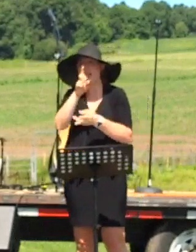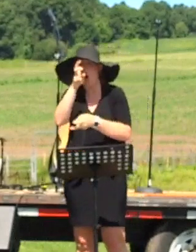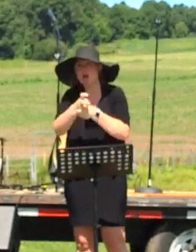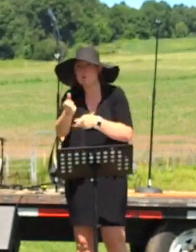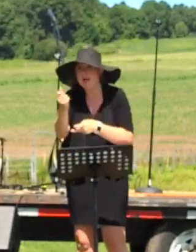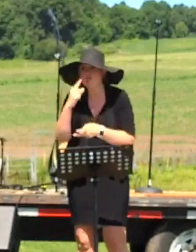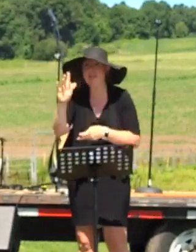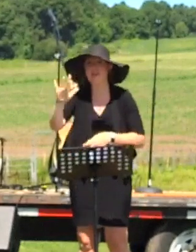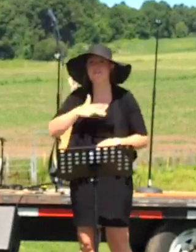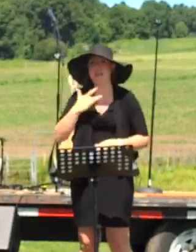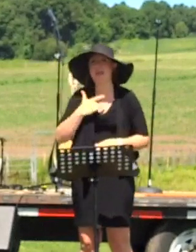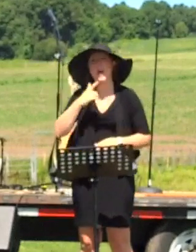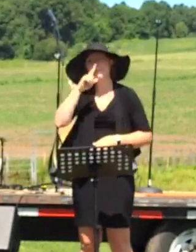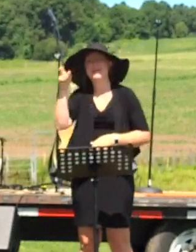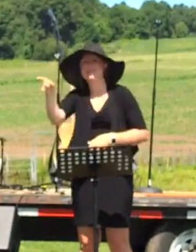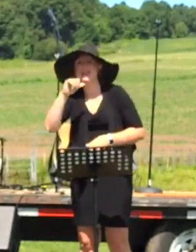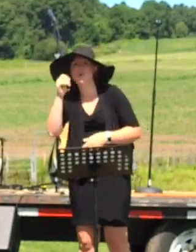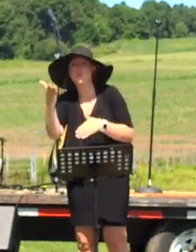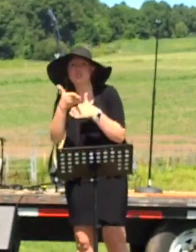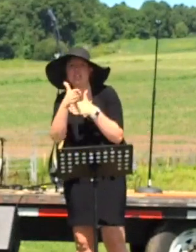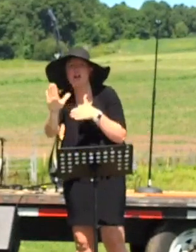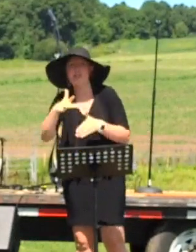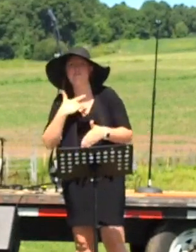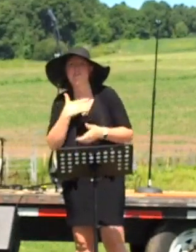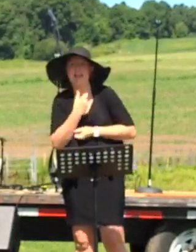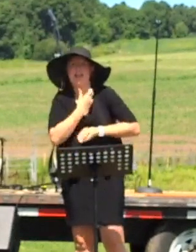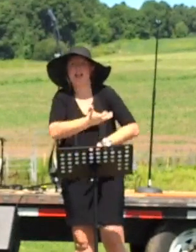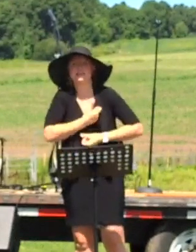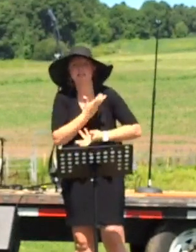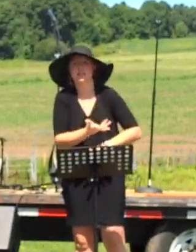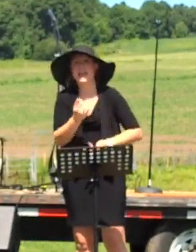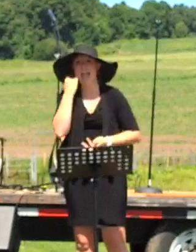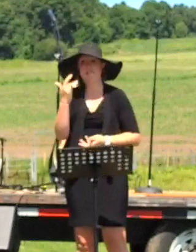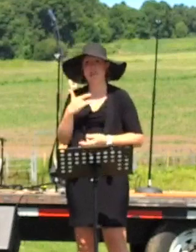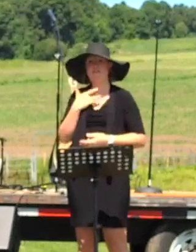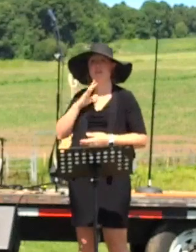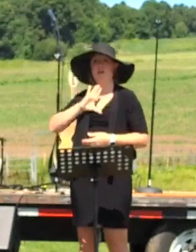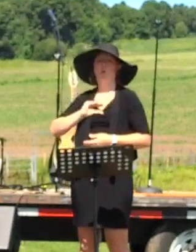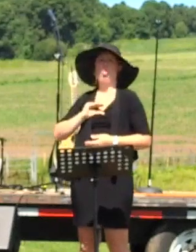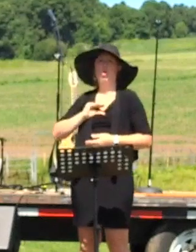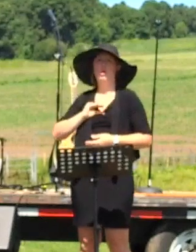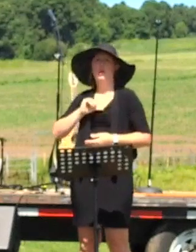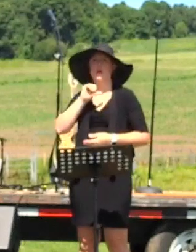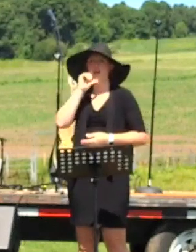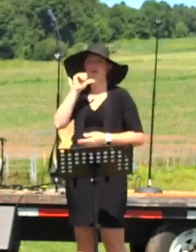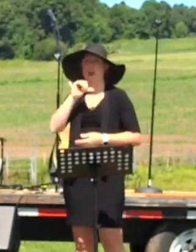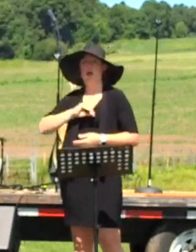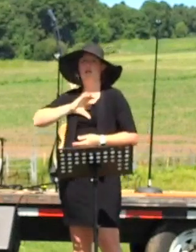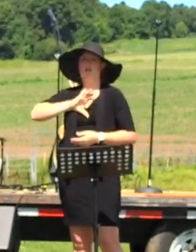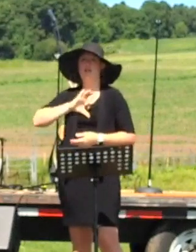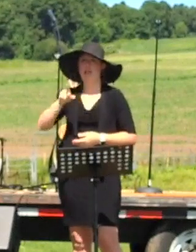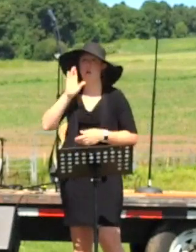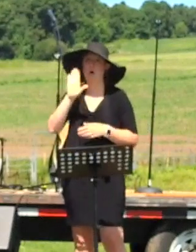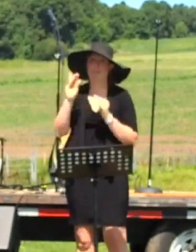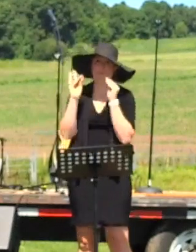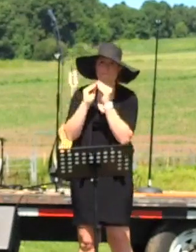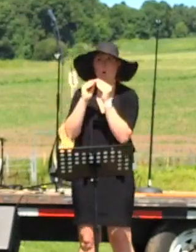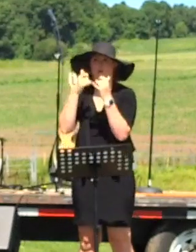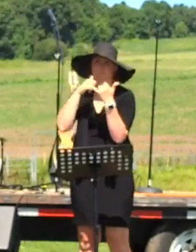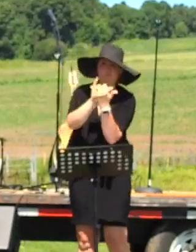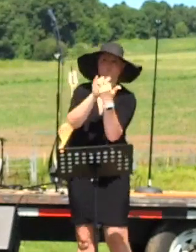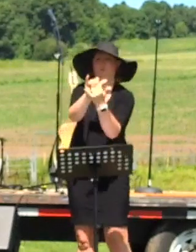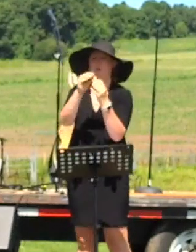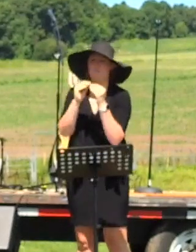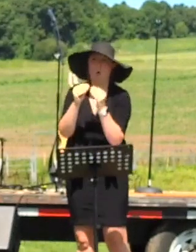know why? Because they're not going to readily share that with you. And in fact, if they're feeling insecure, they're going to be more forceful. They're going to be